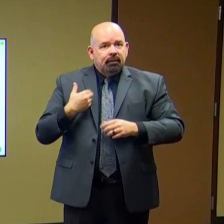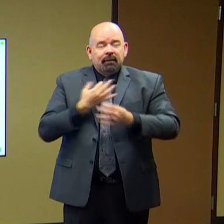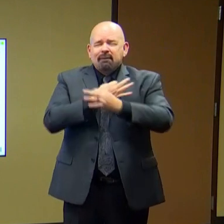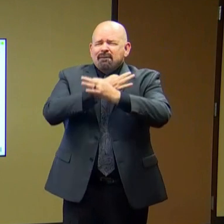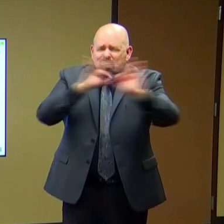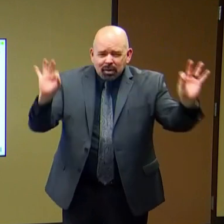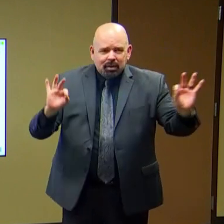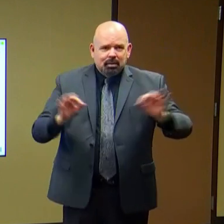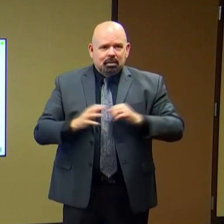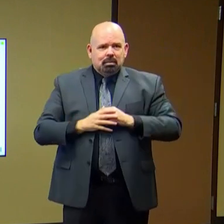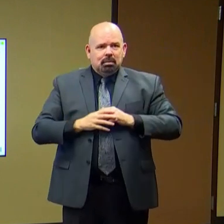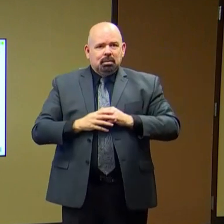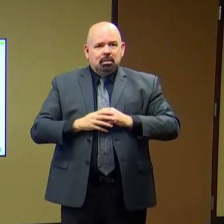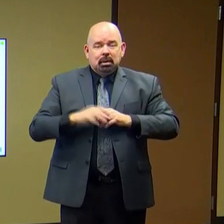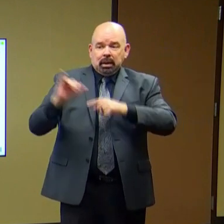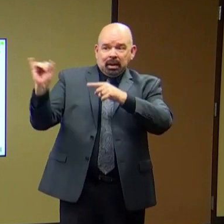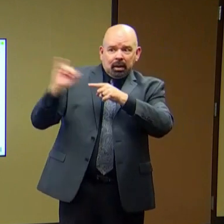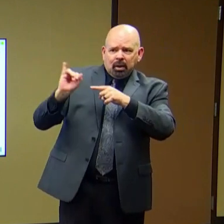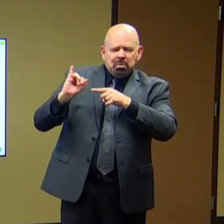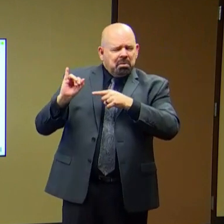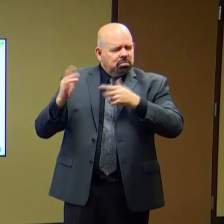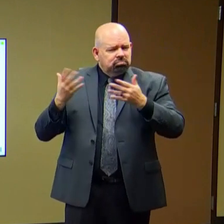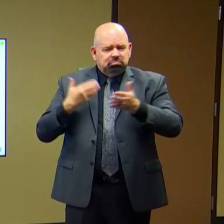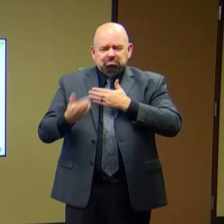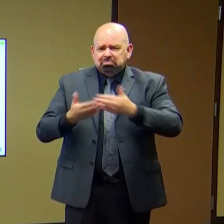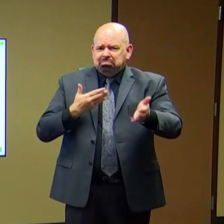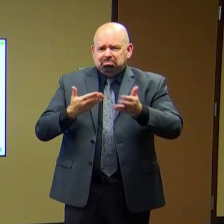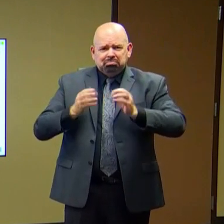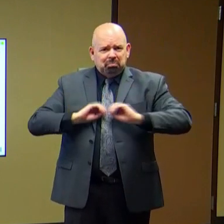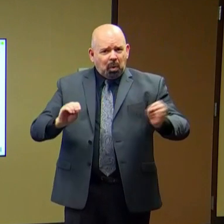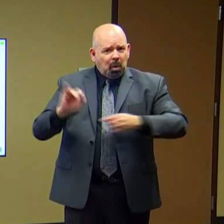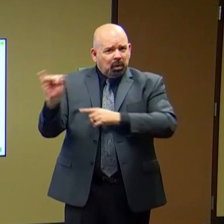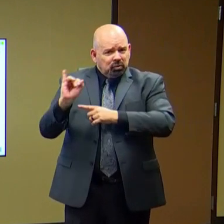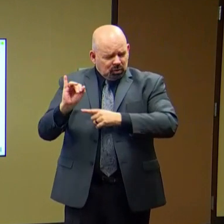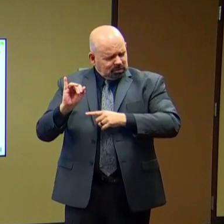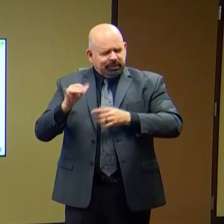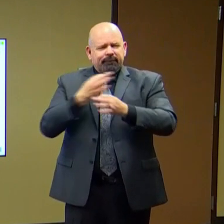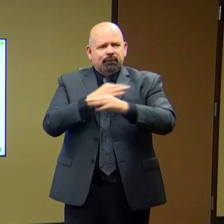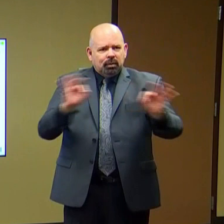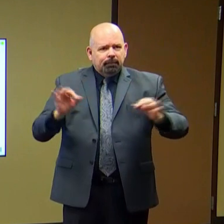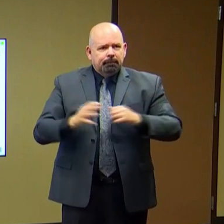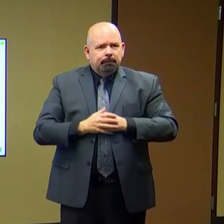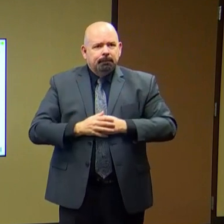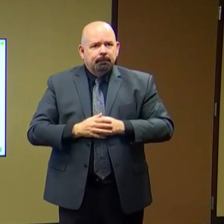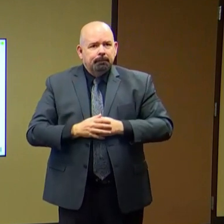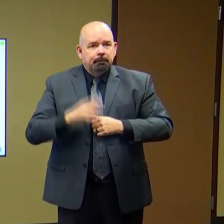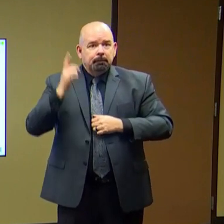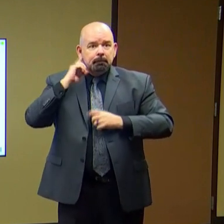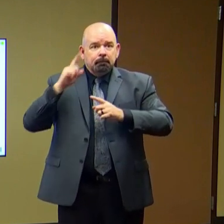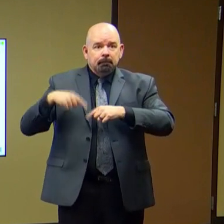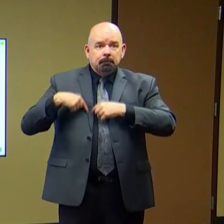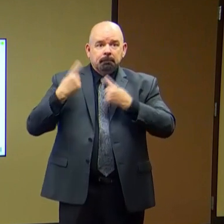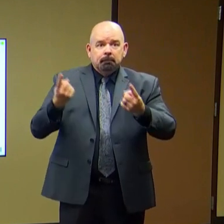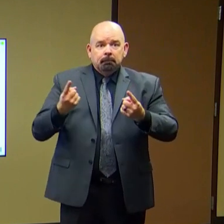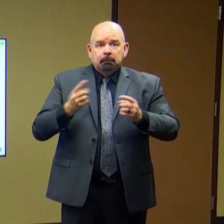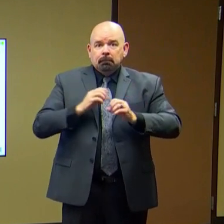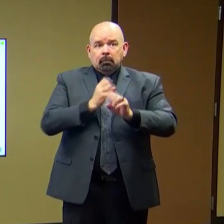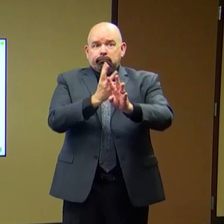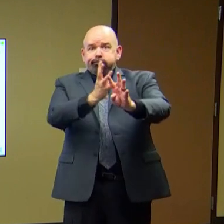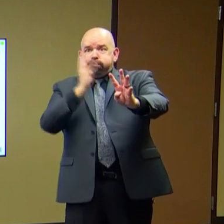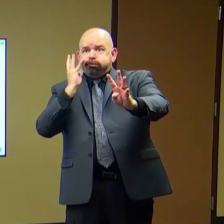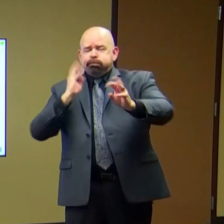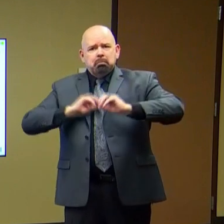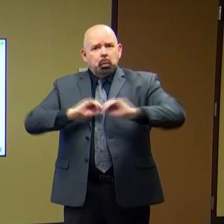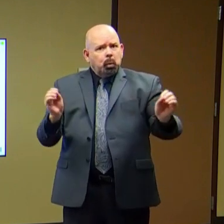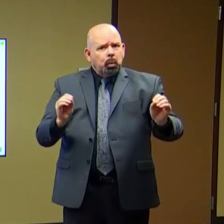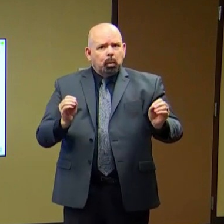those shots. In the meantime, we're still also waiting for some of the other shipments to come in, but we have them available now. If you have insurance, you can